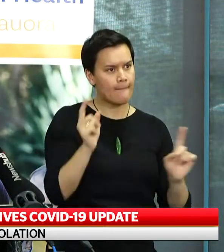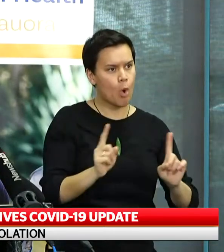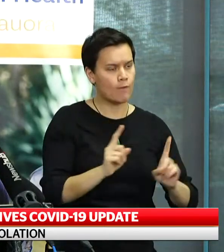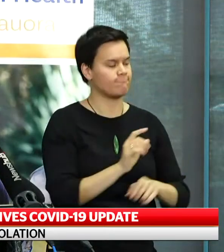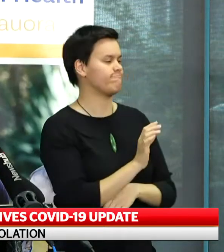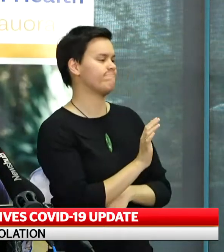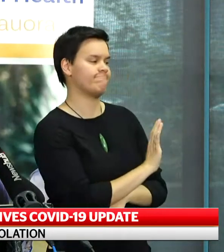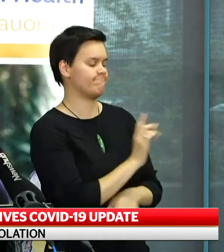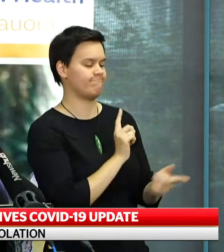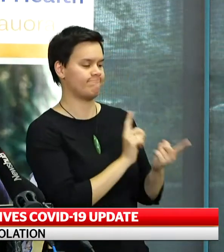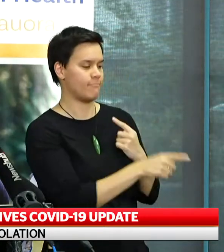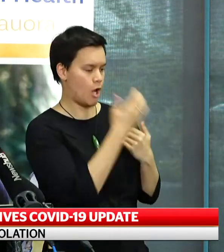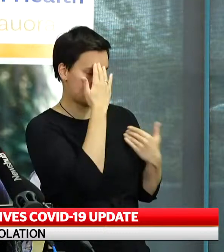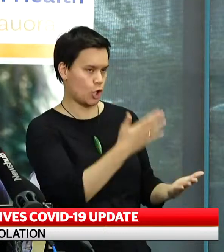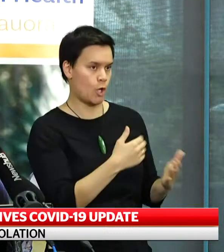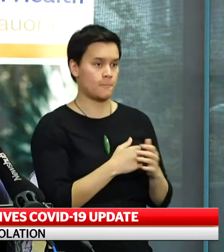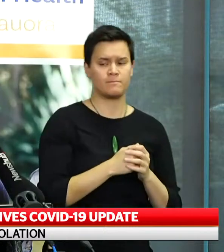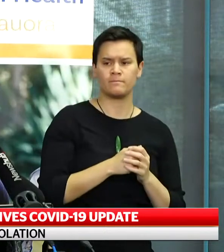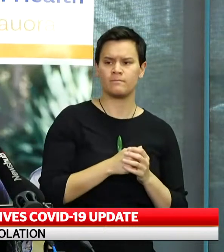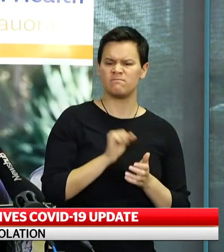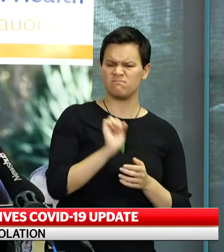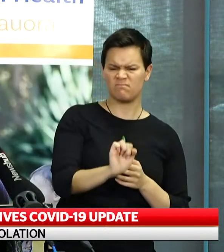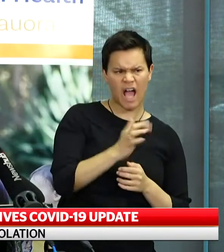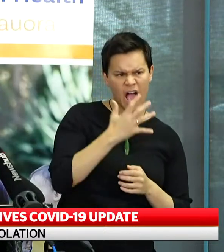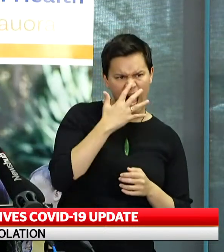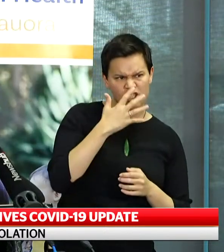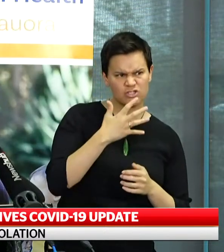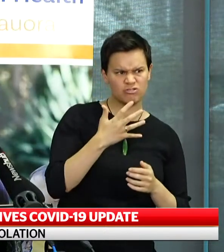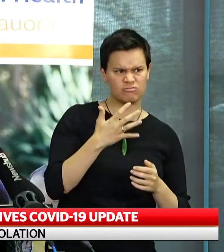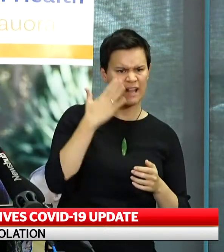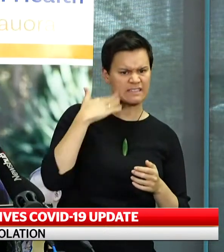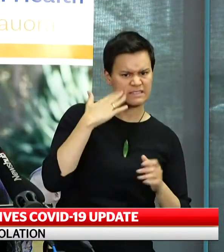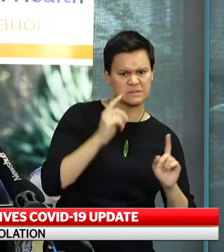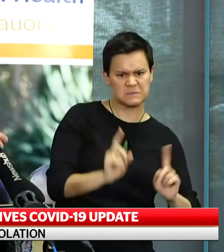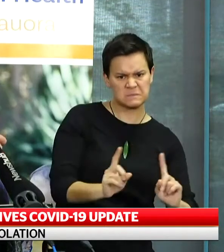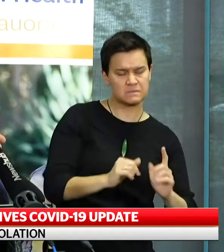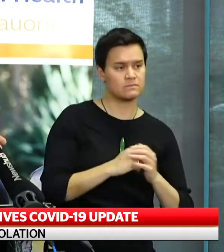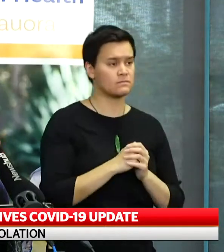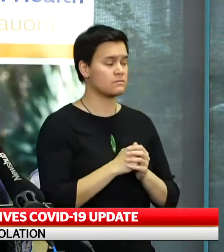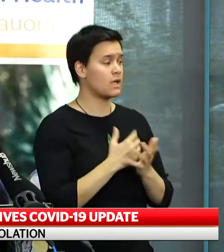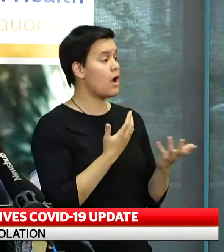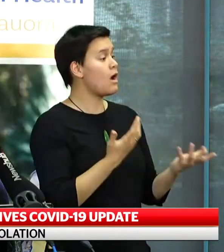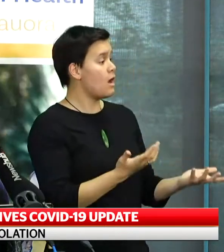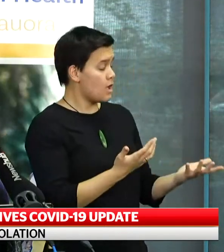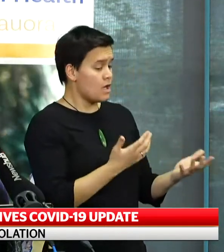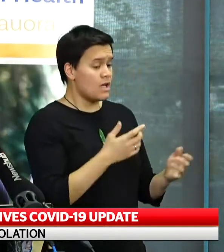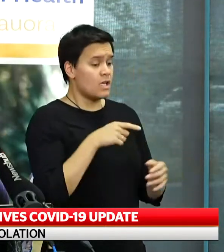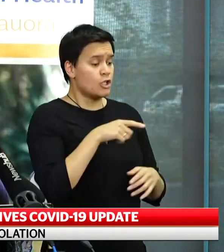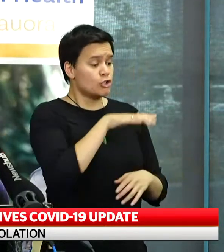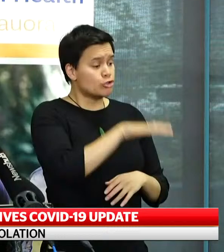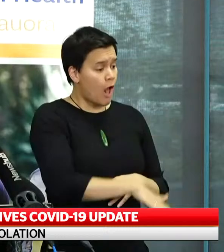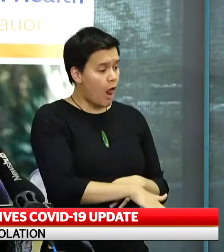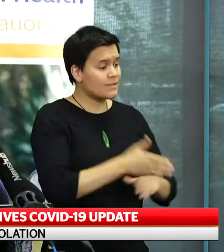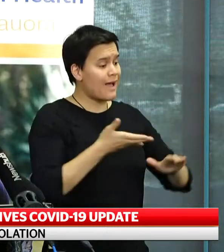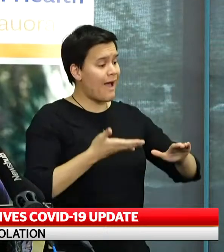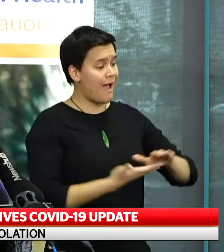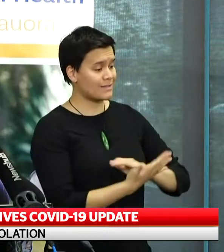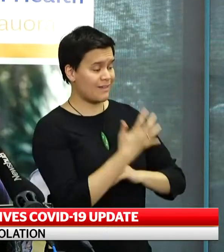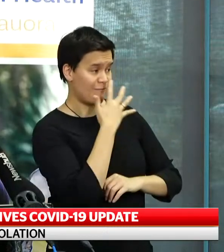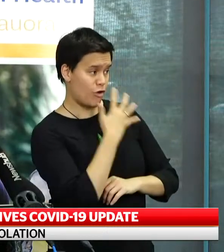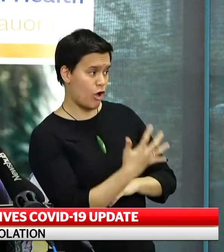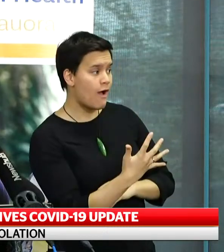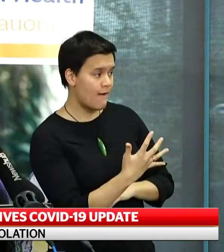toddler, and the child is under 5. It has a sibling